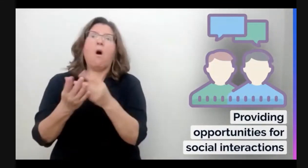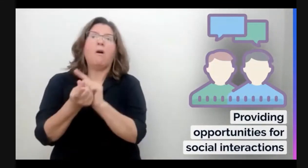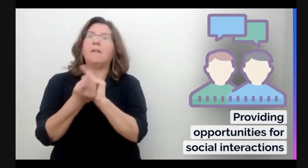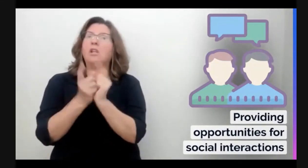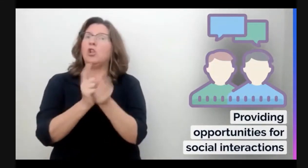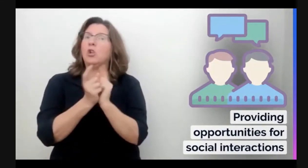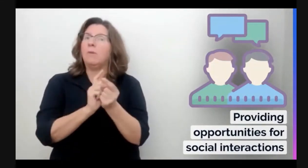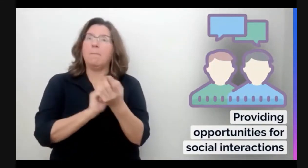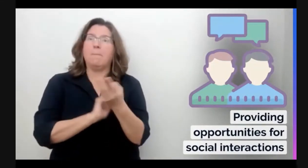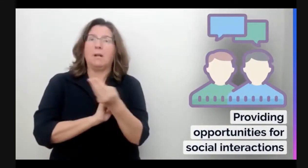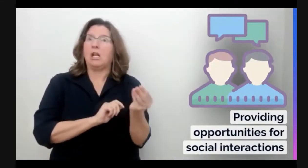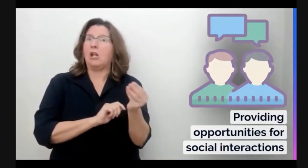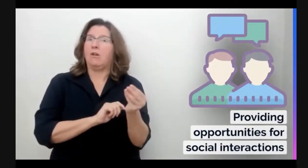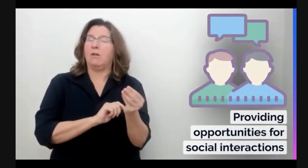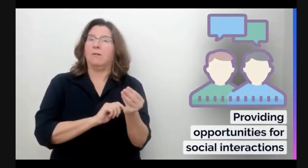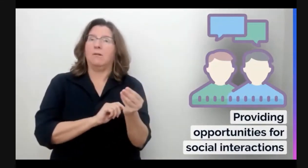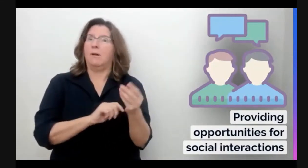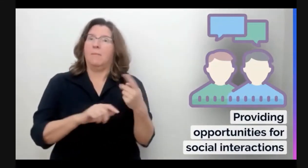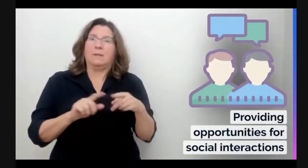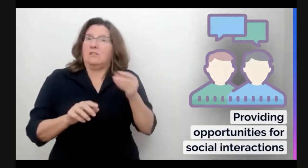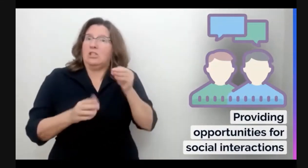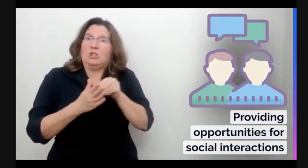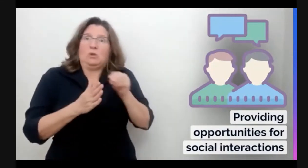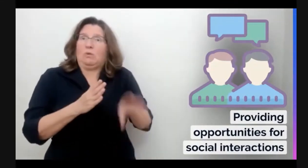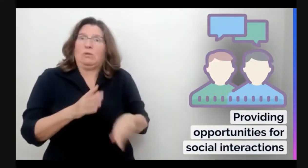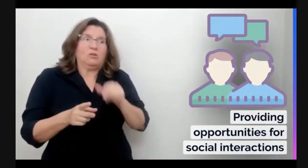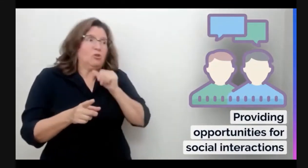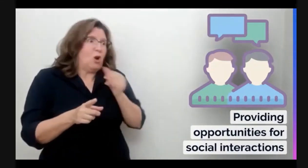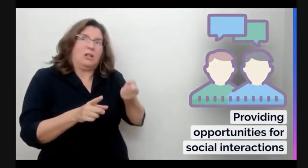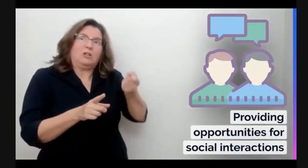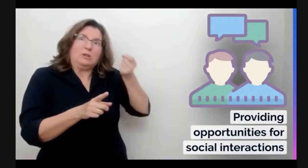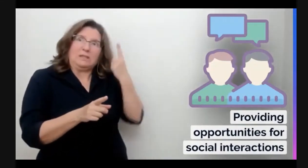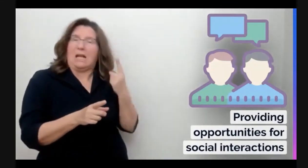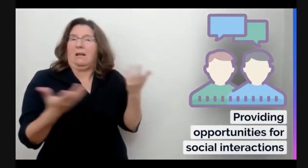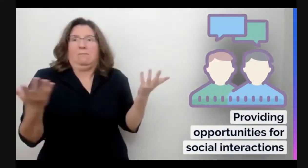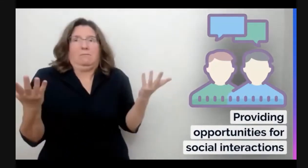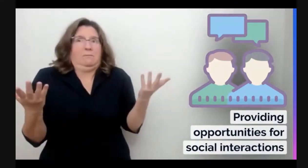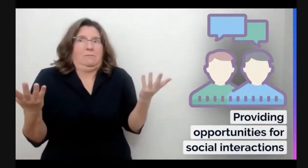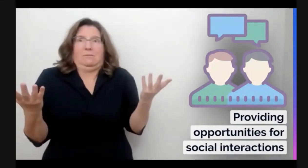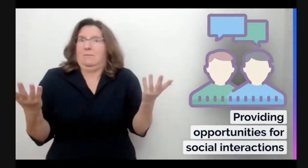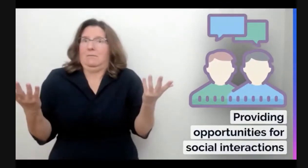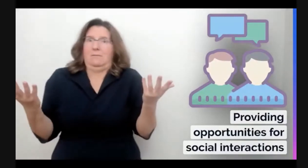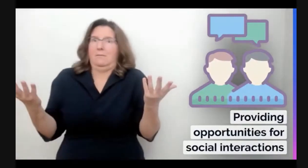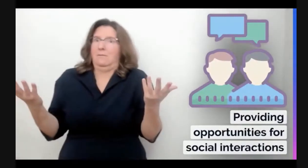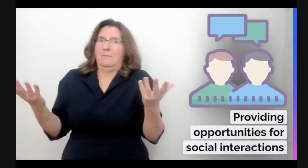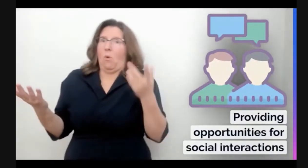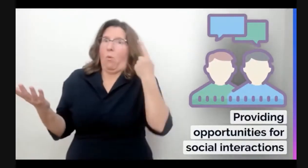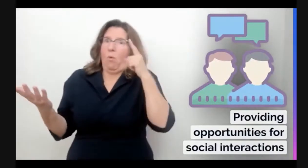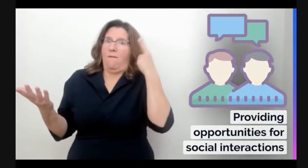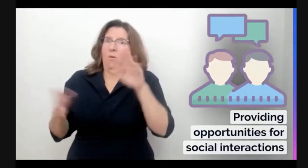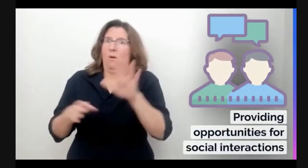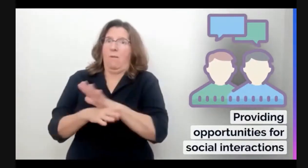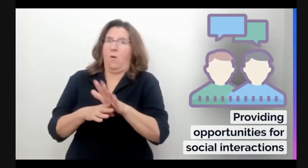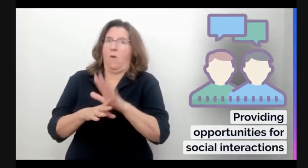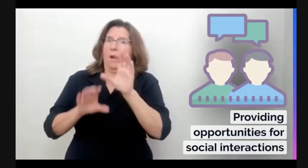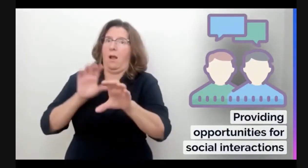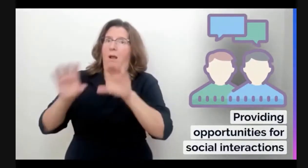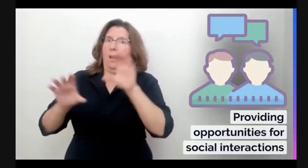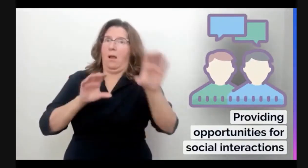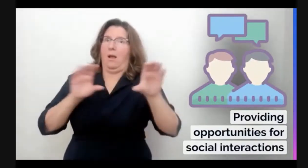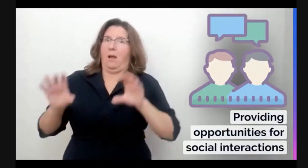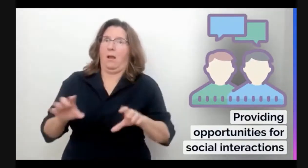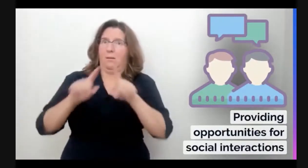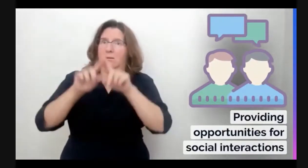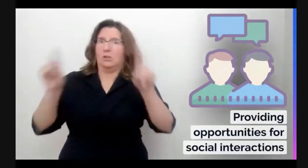the necessary language foundation, you can provide as much translated material as you like. They're still not going to